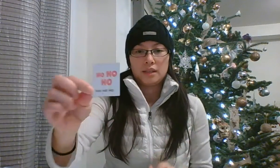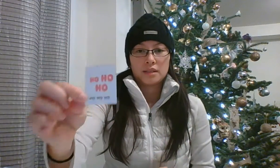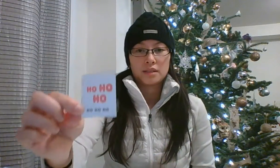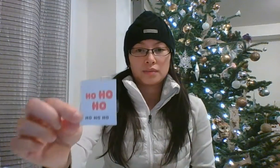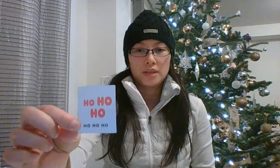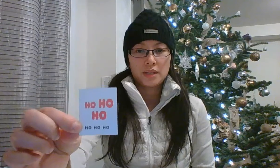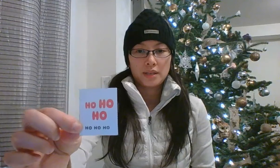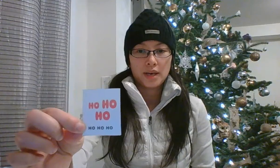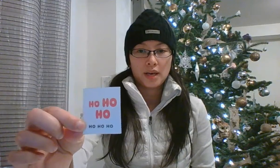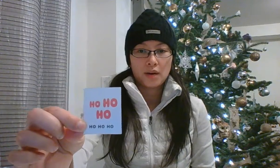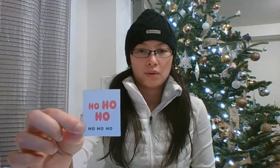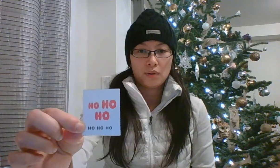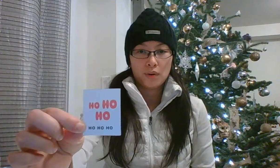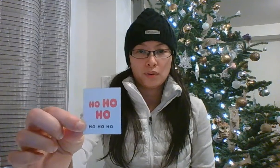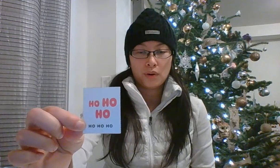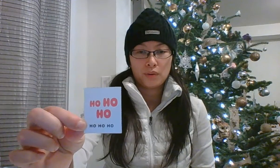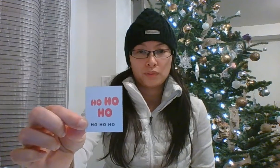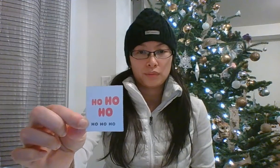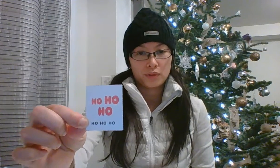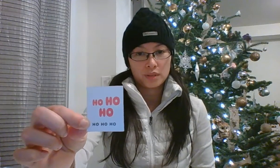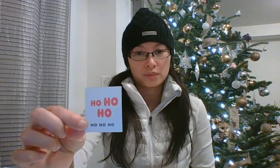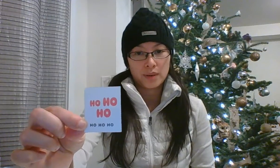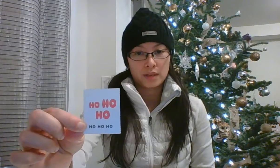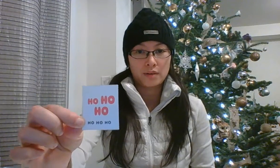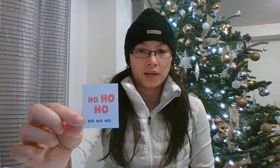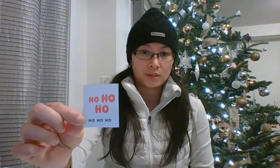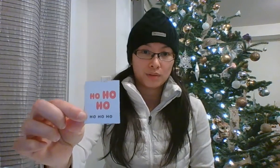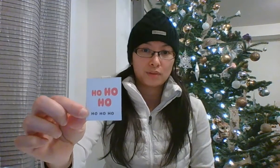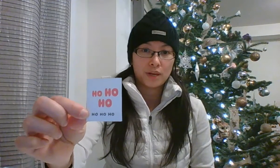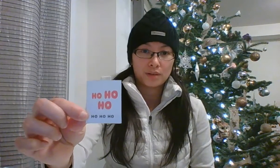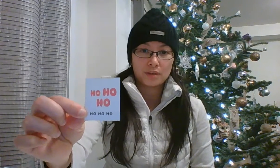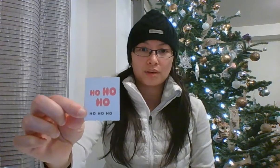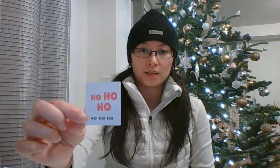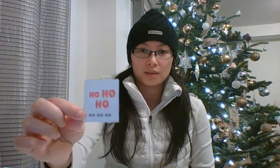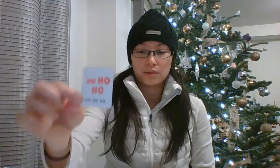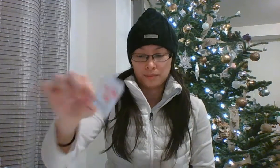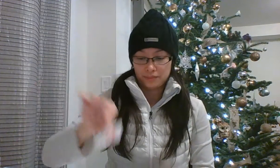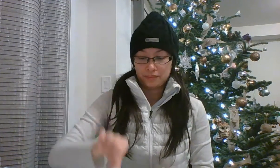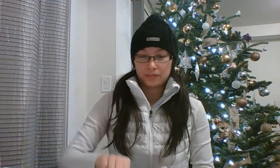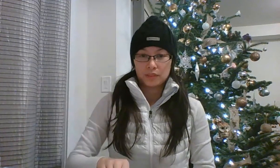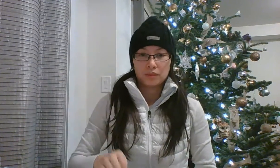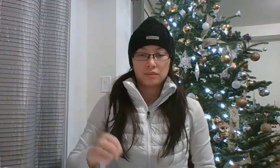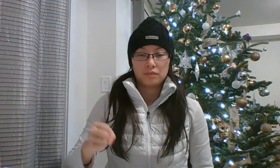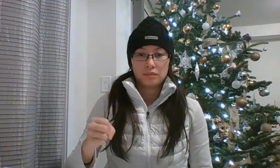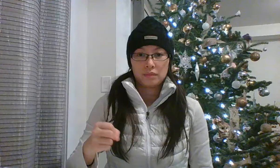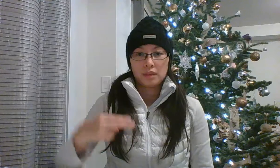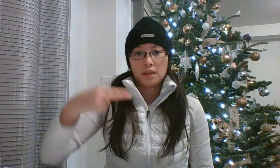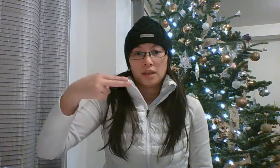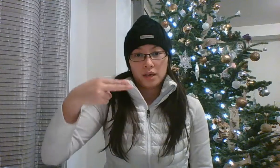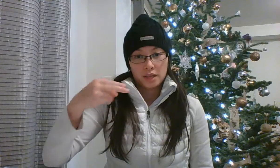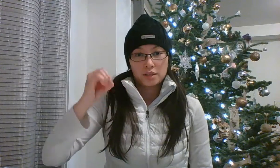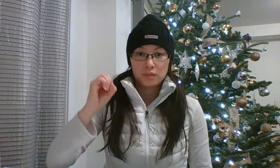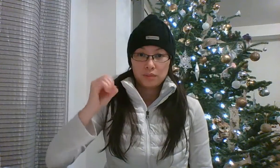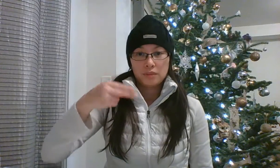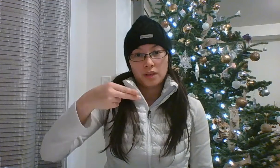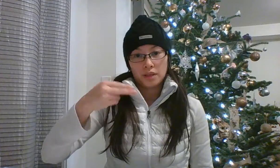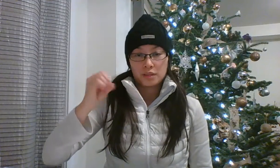Next one, ho, ho, ho. You just spell out H-O, H-O, H-O. So, H-O,